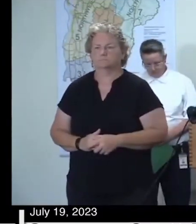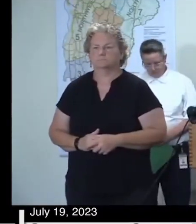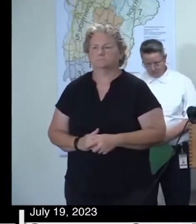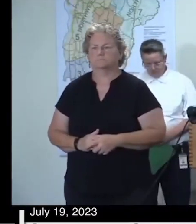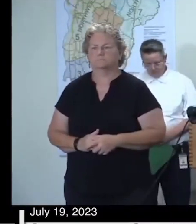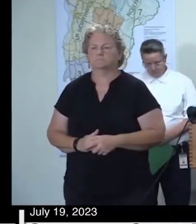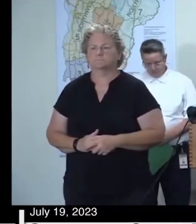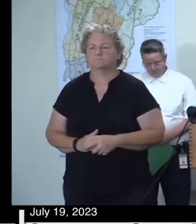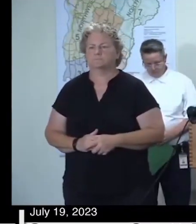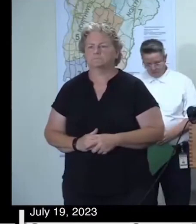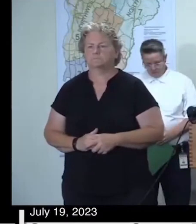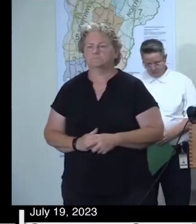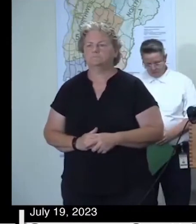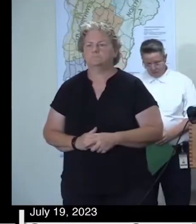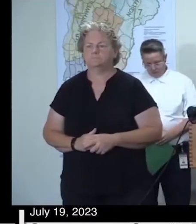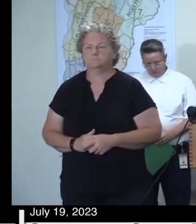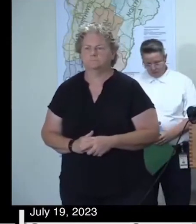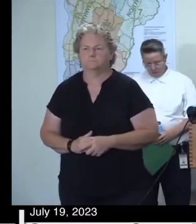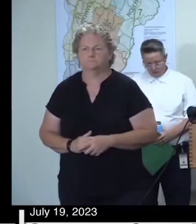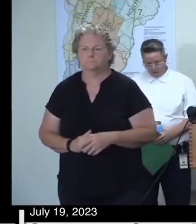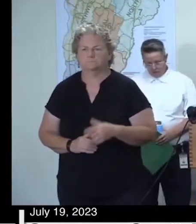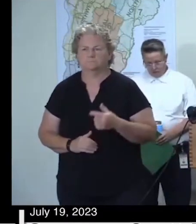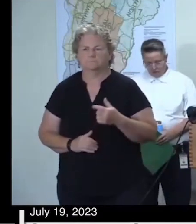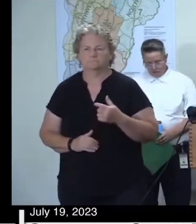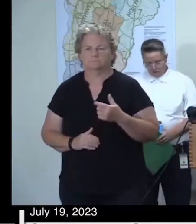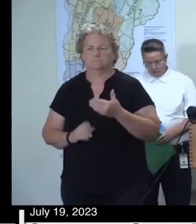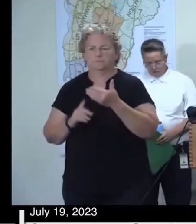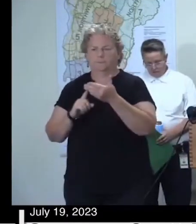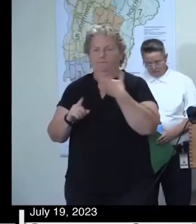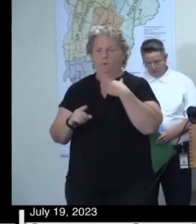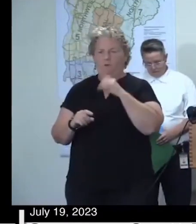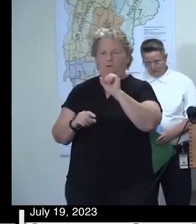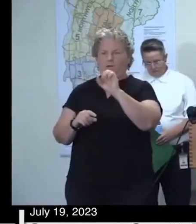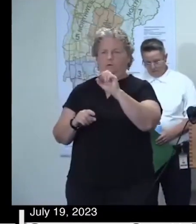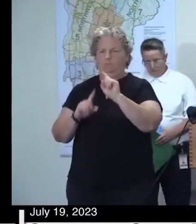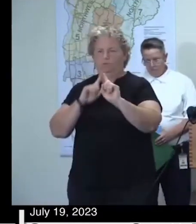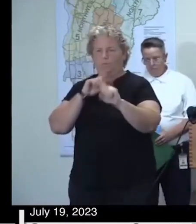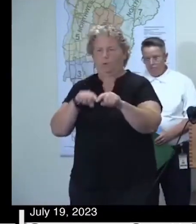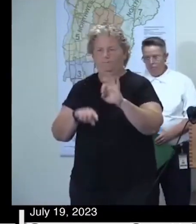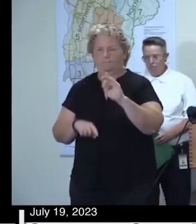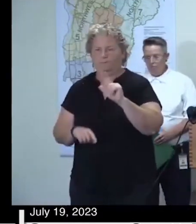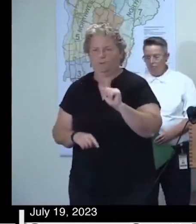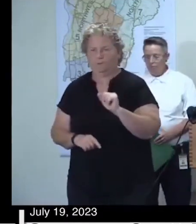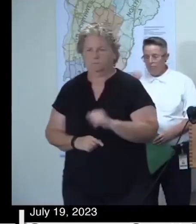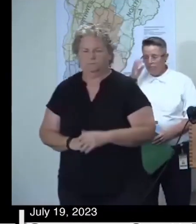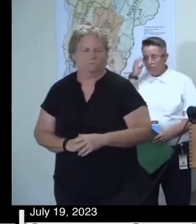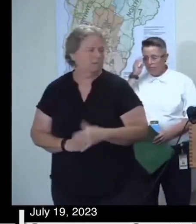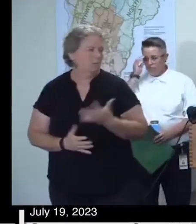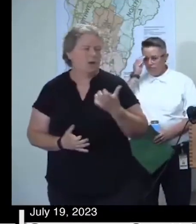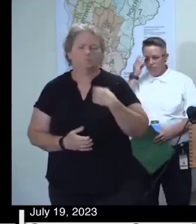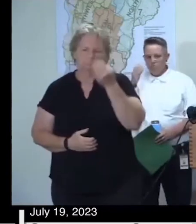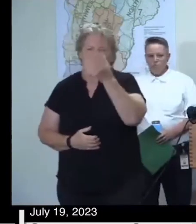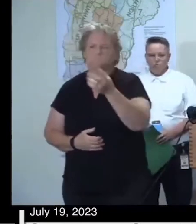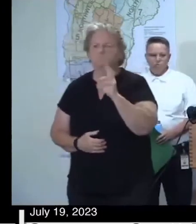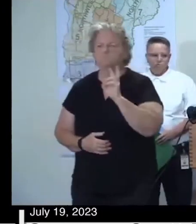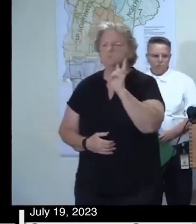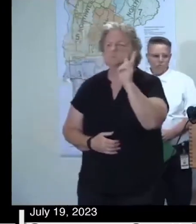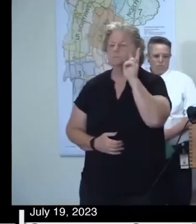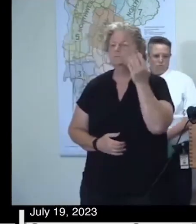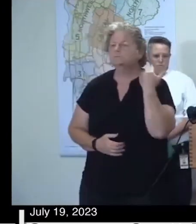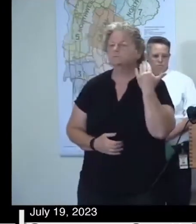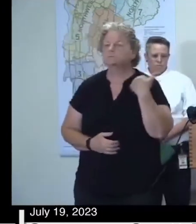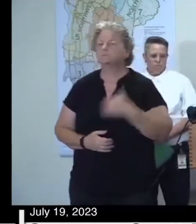FEMA, I would just like to talk about 2 days ago when the Secretary of Transportation came up and the